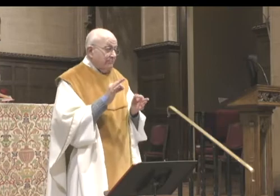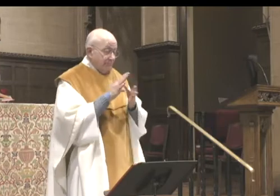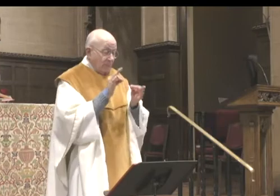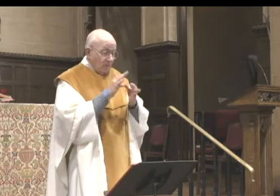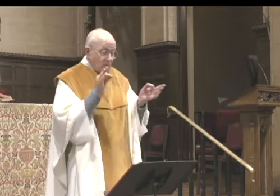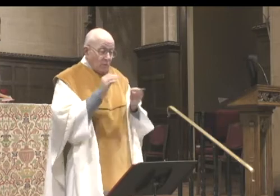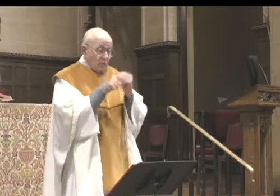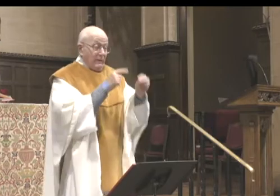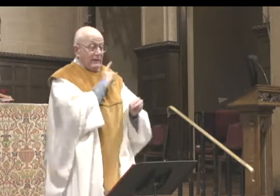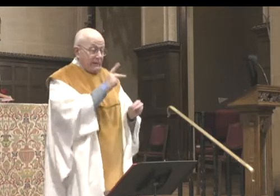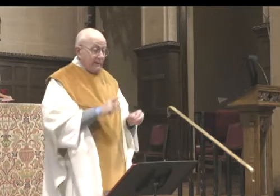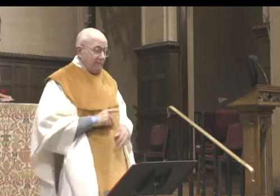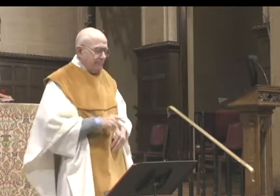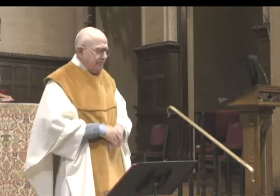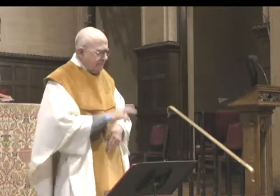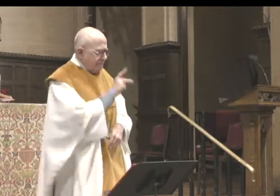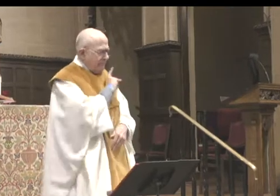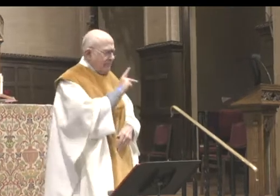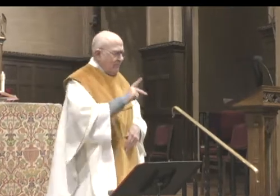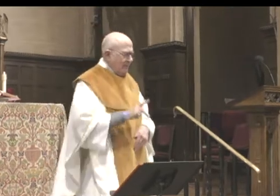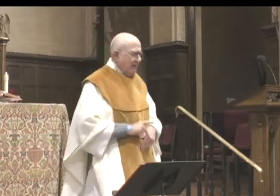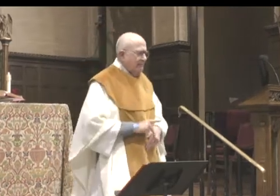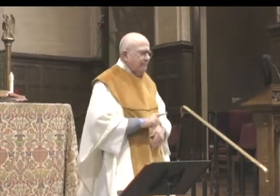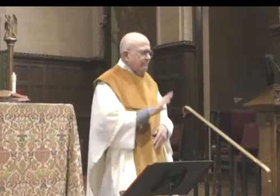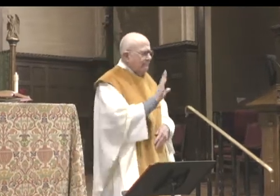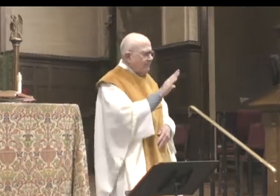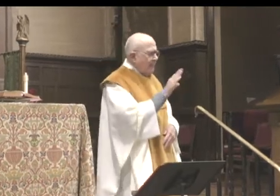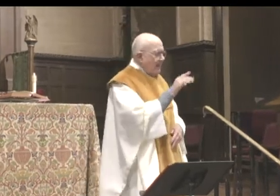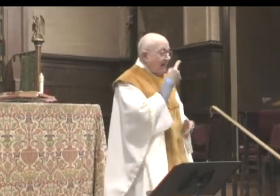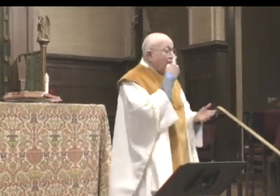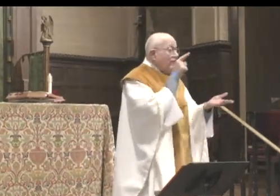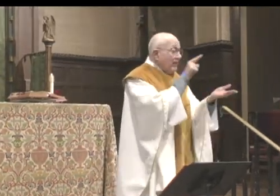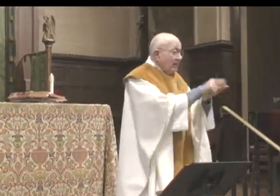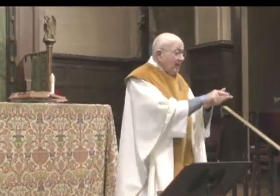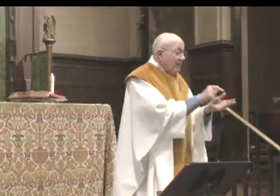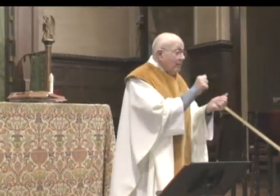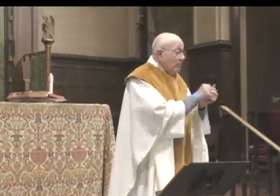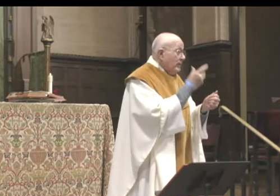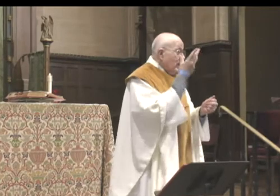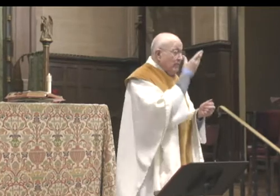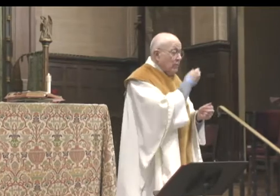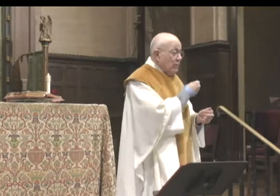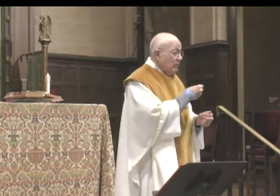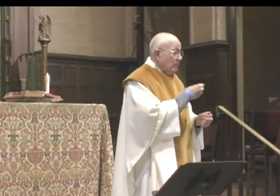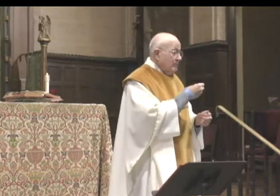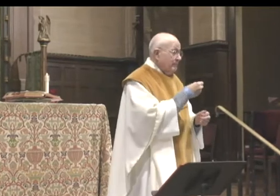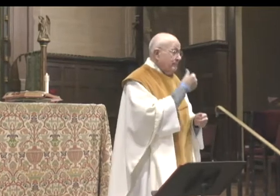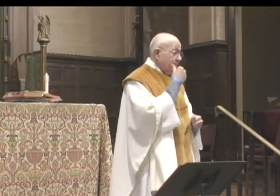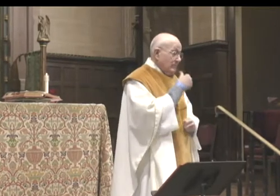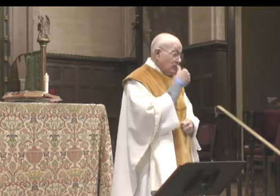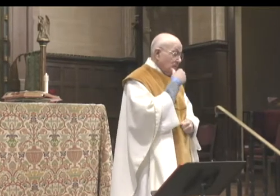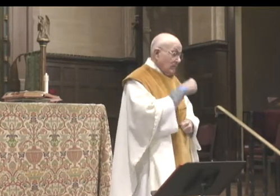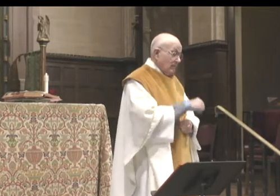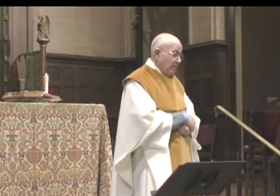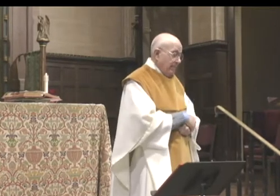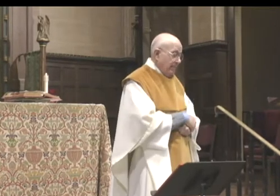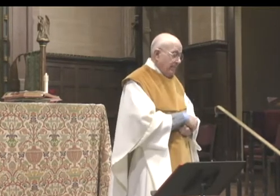with the story. Story about a king. King fell in love with a beautiful